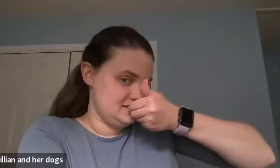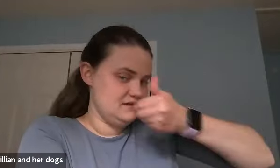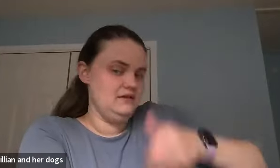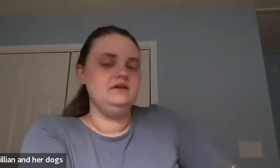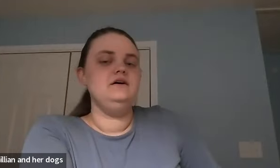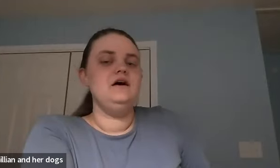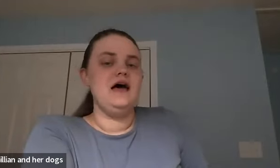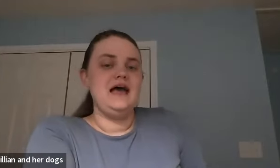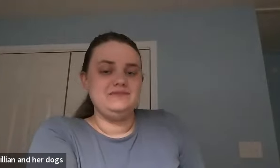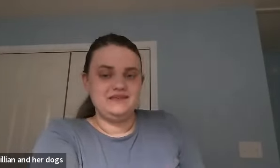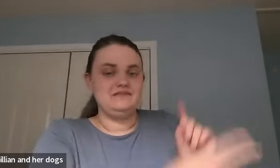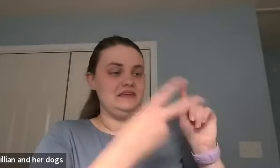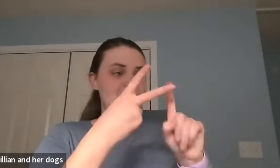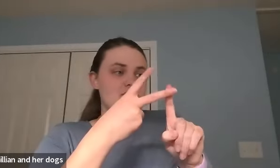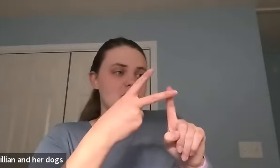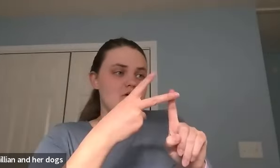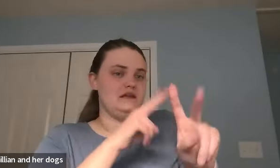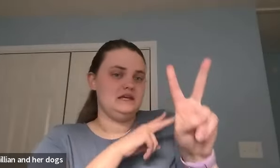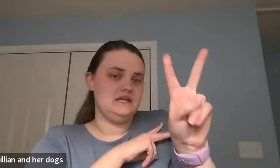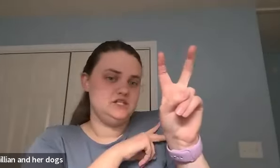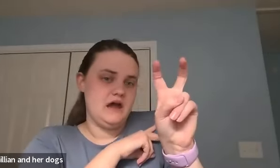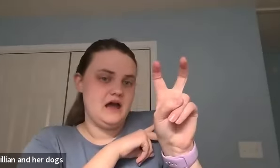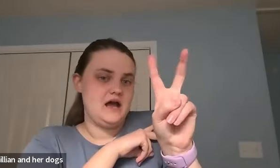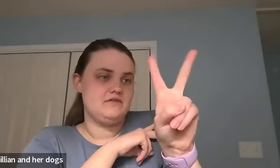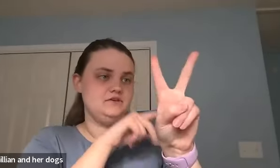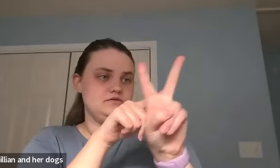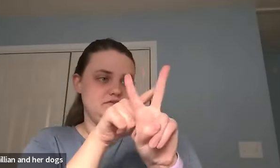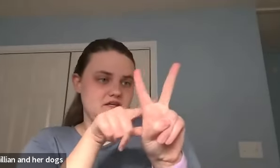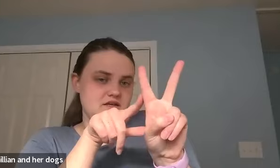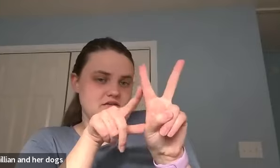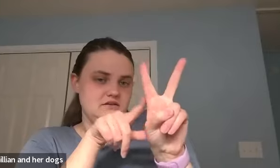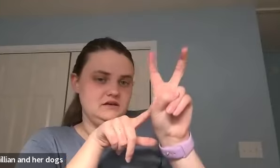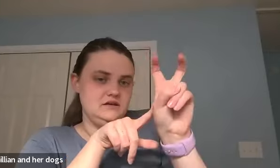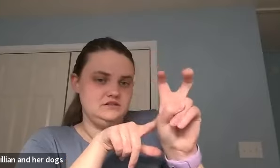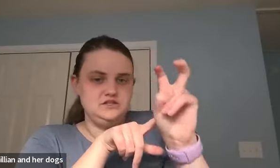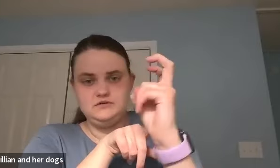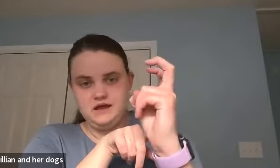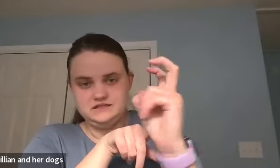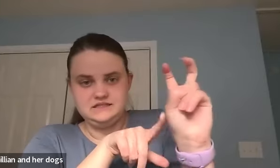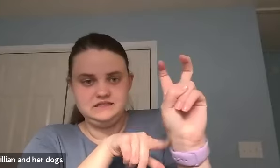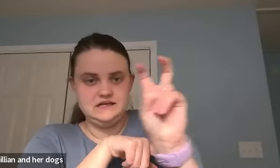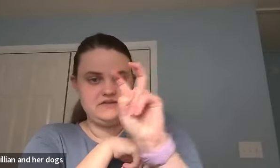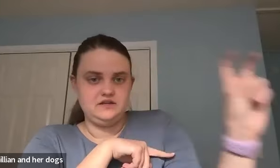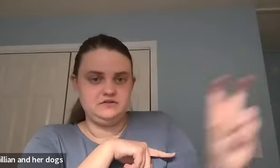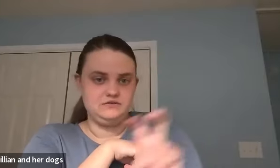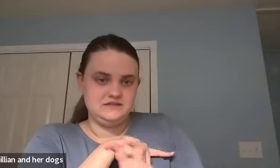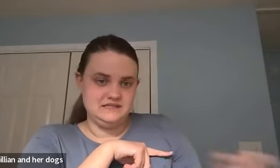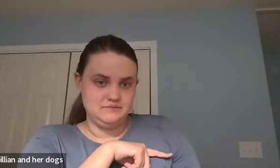pizza. And then the other one is you have your V, 2 X's, and then you do the Z